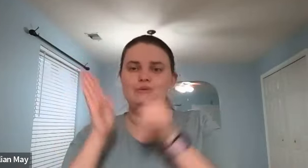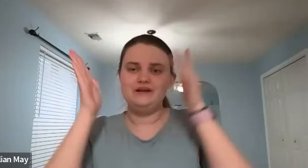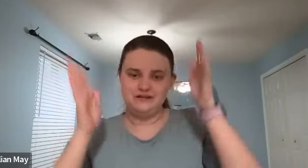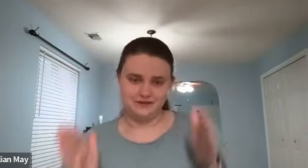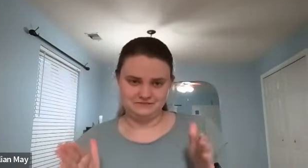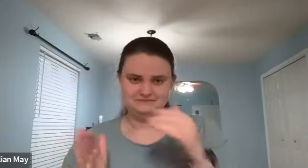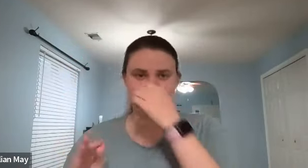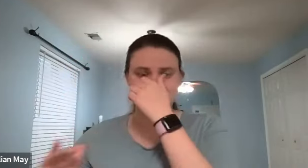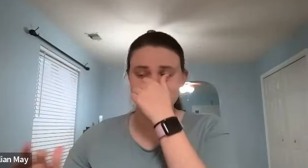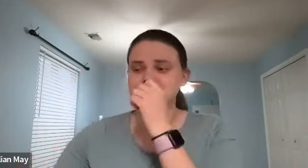lawyer.